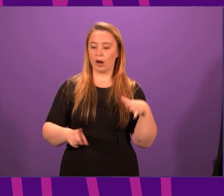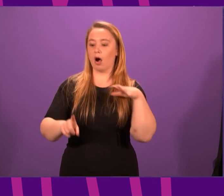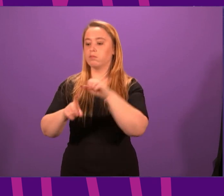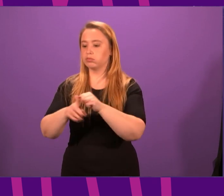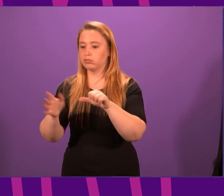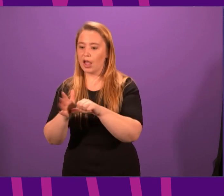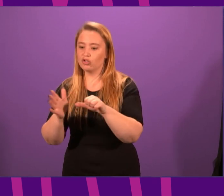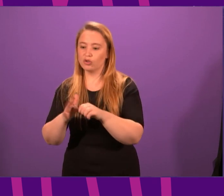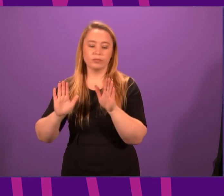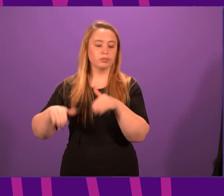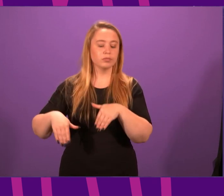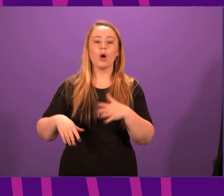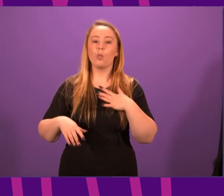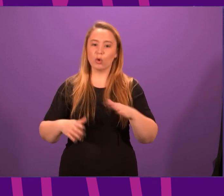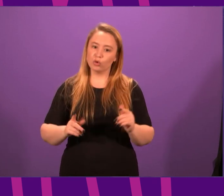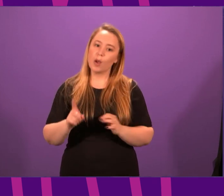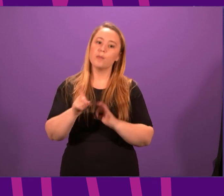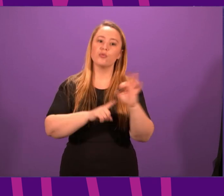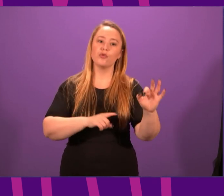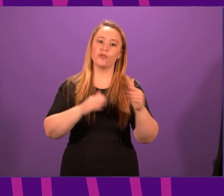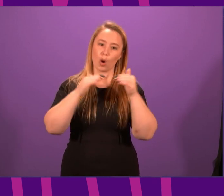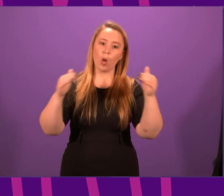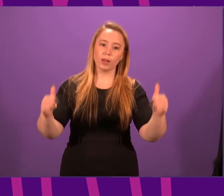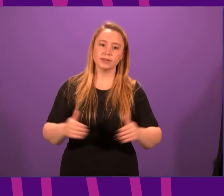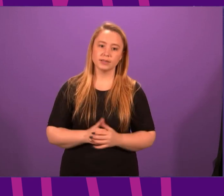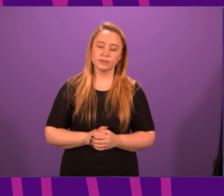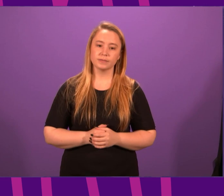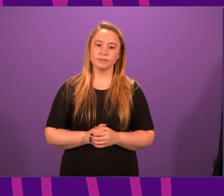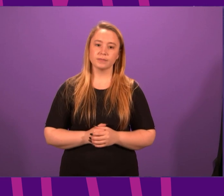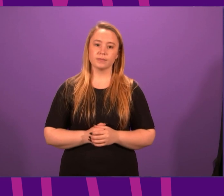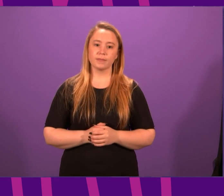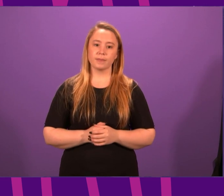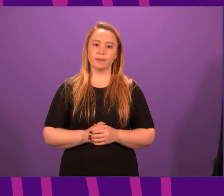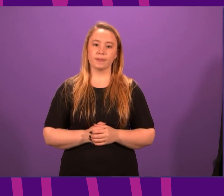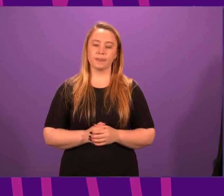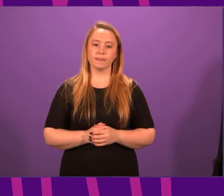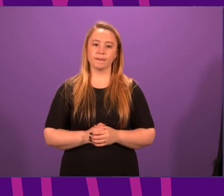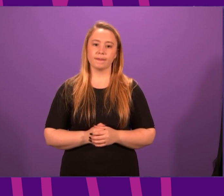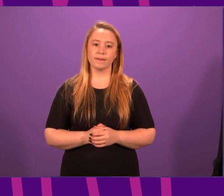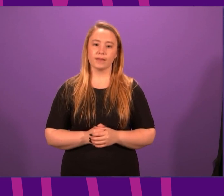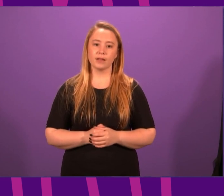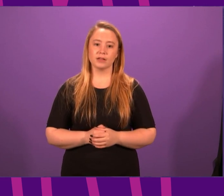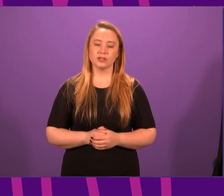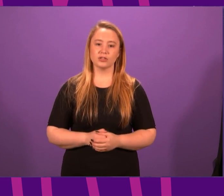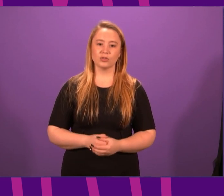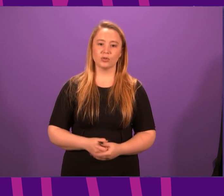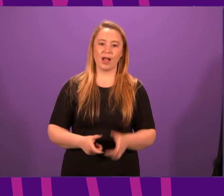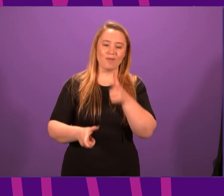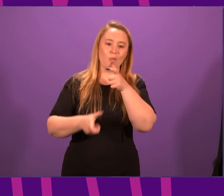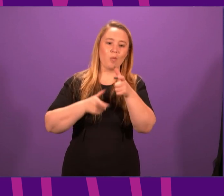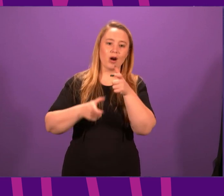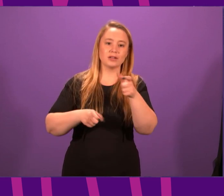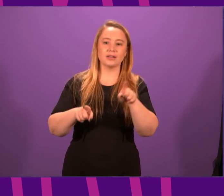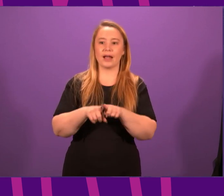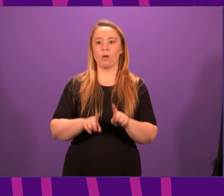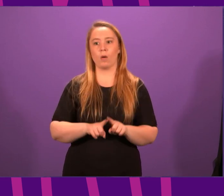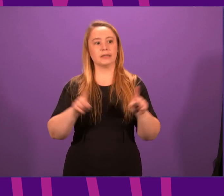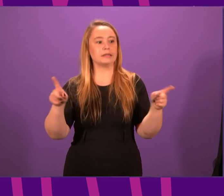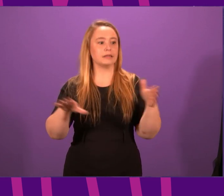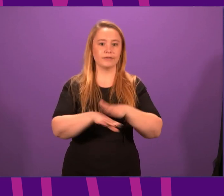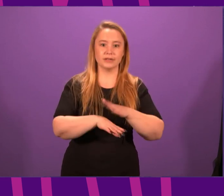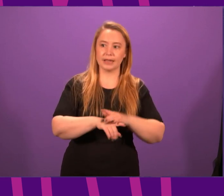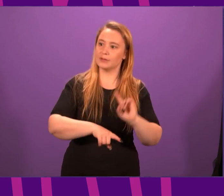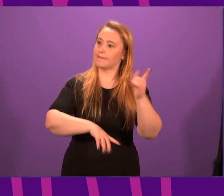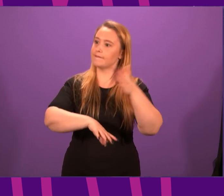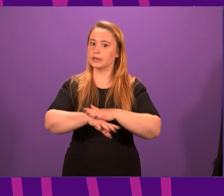people are facing. Presiding Officer, we've probably become a bit inured to phrases like unprecedented times when we hear